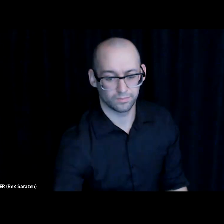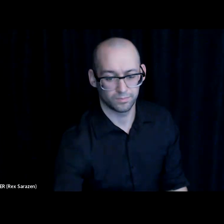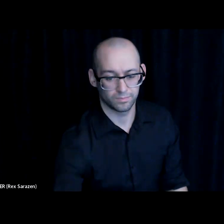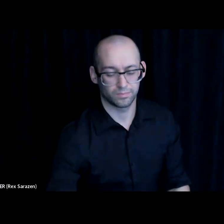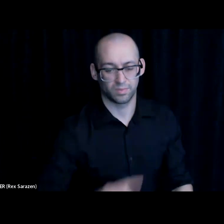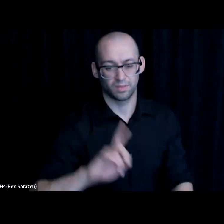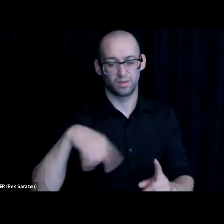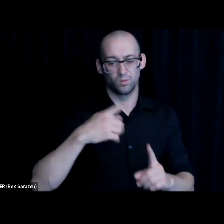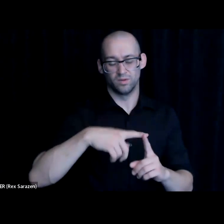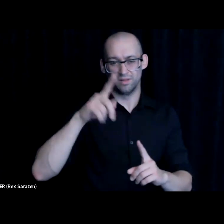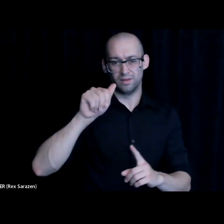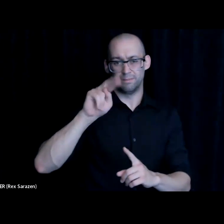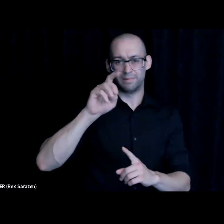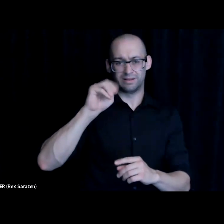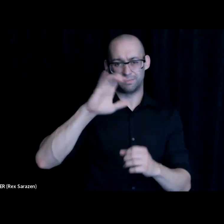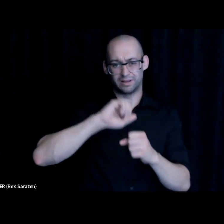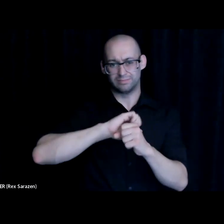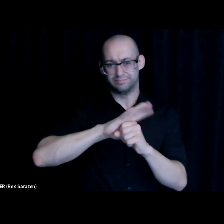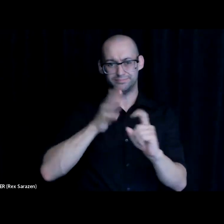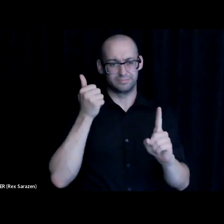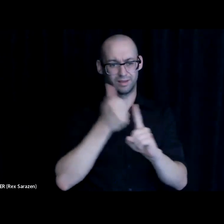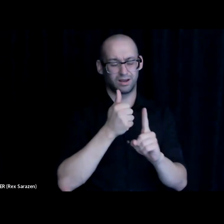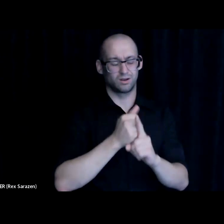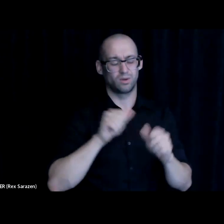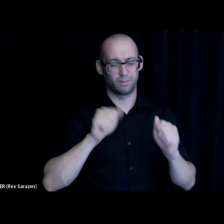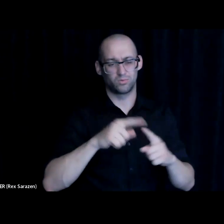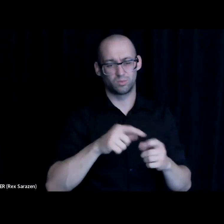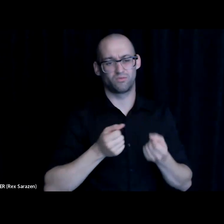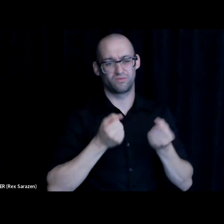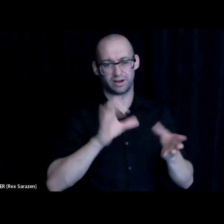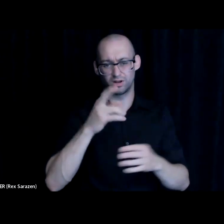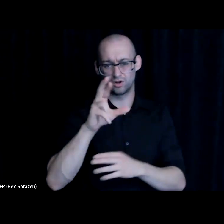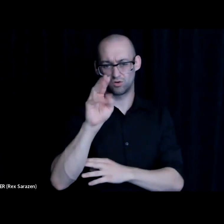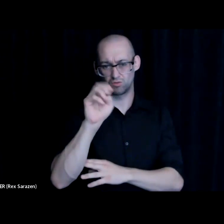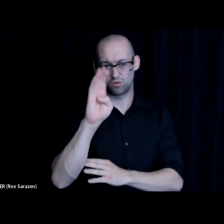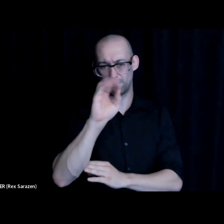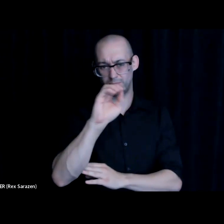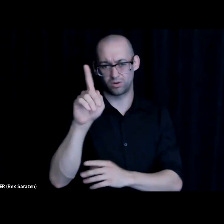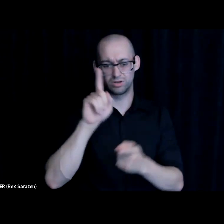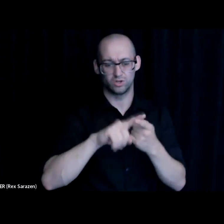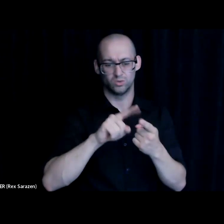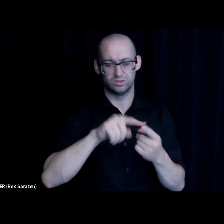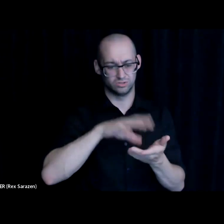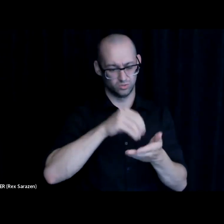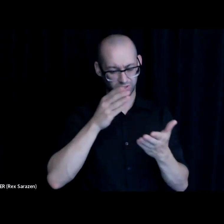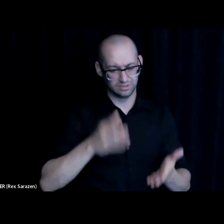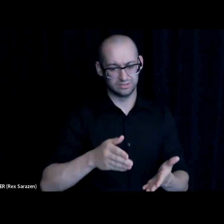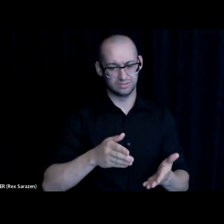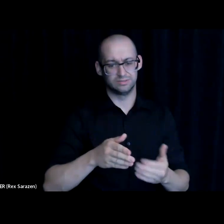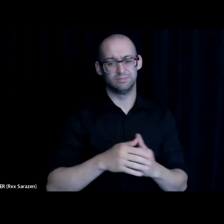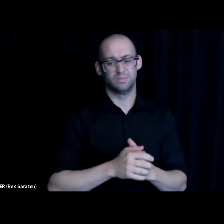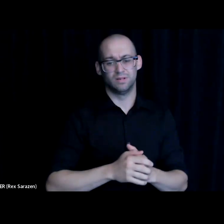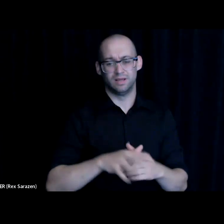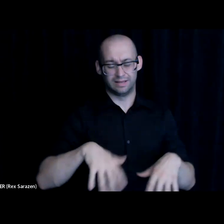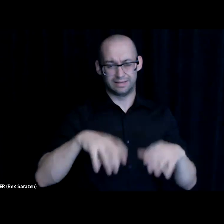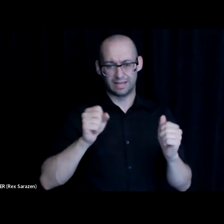provide thousands of Chromebooks for our students. And through that, they were able to really, take online learning to the next